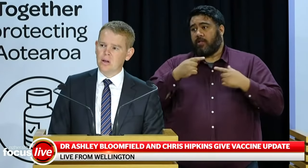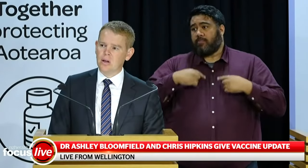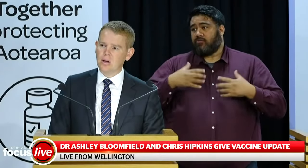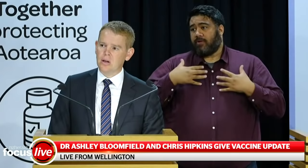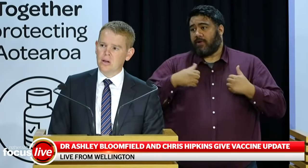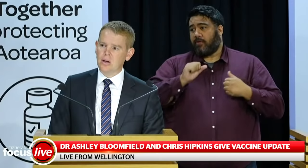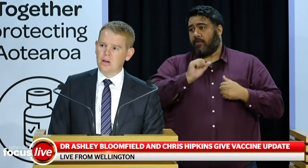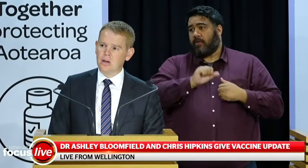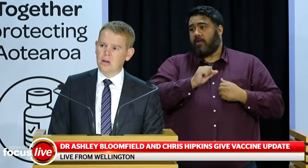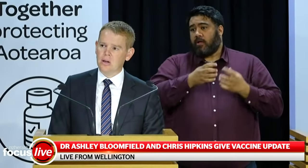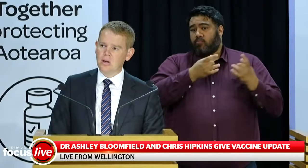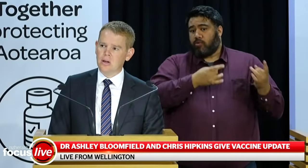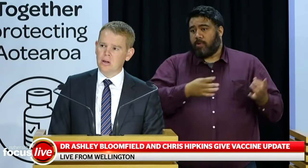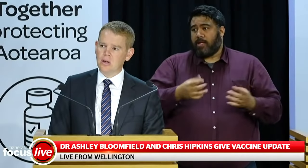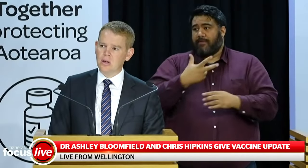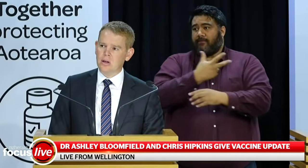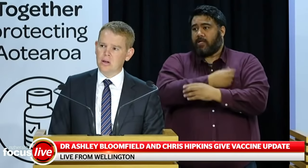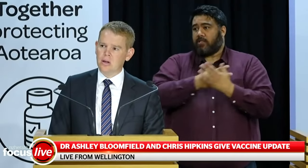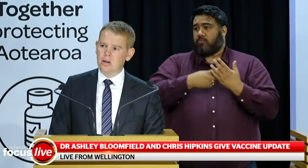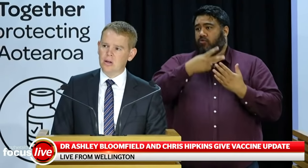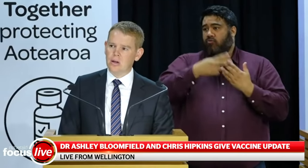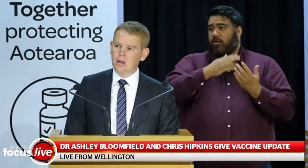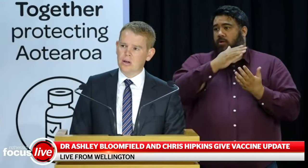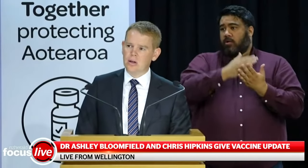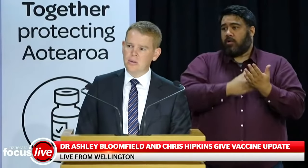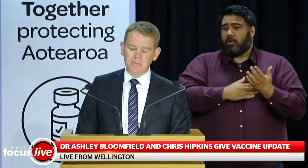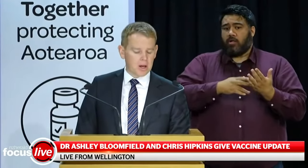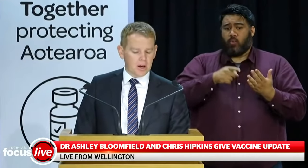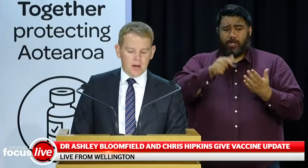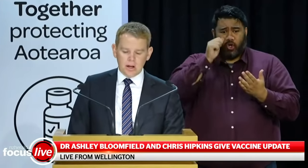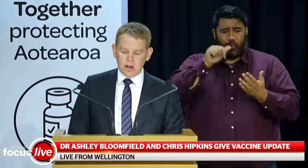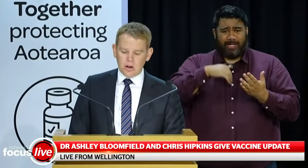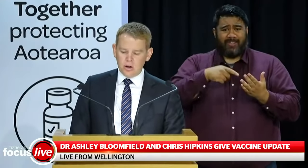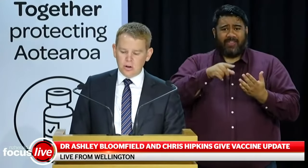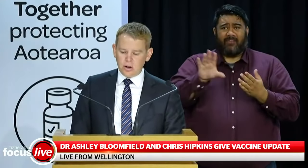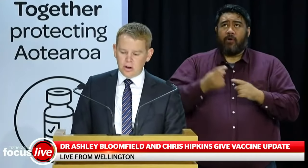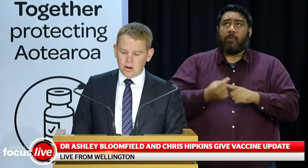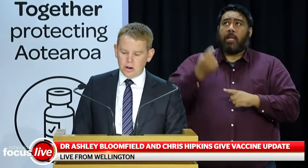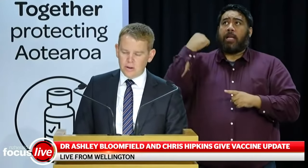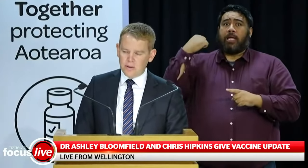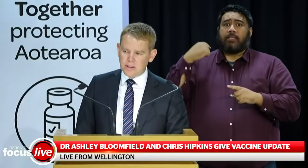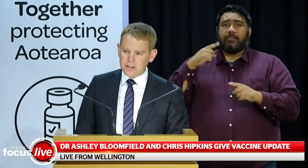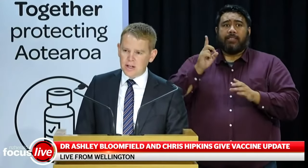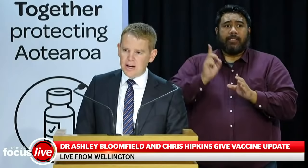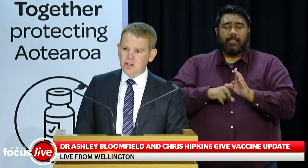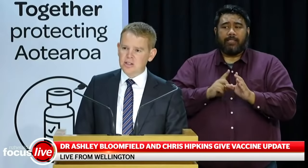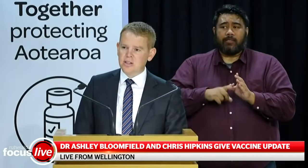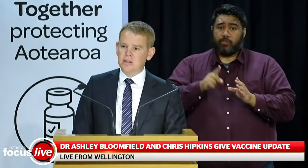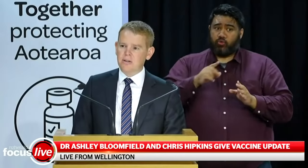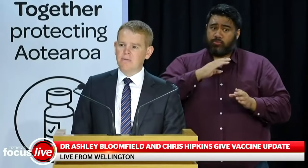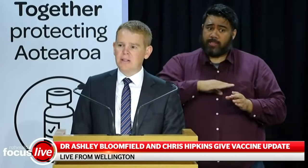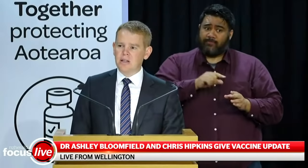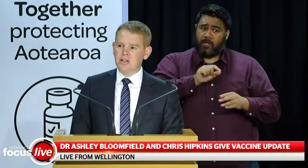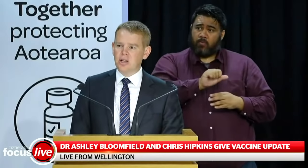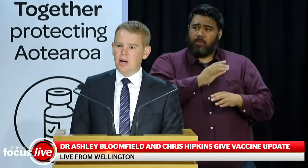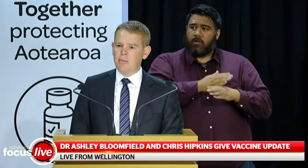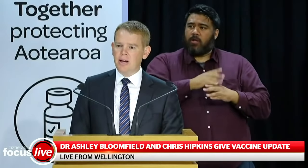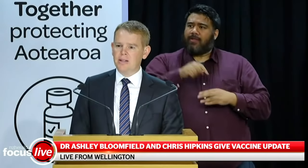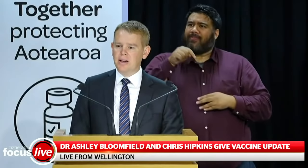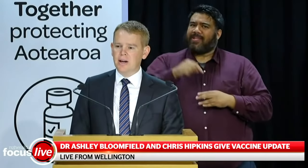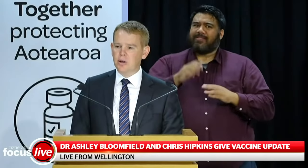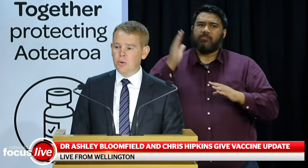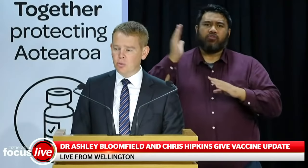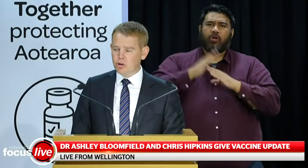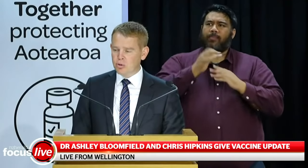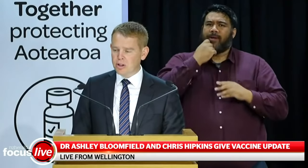Health has prepared the vaccination program, which we've known we would need since this time last year. Look, and appears to have got this is the underway in largest October. vaccination